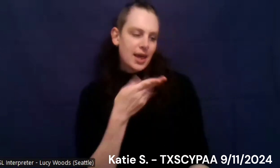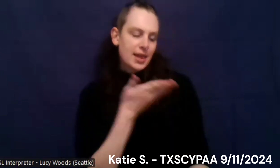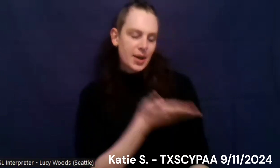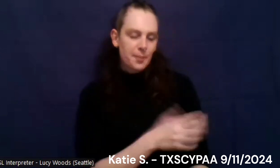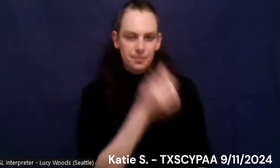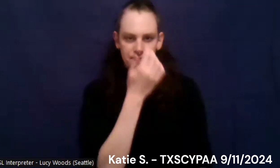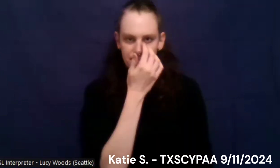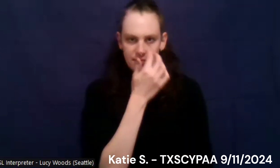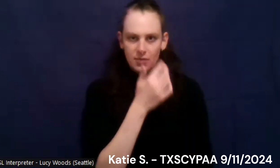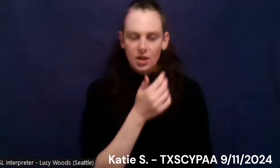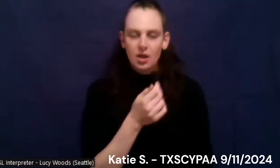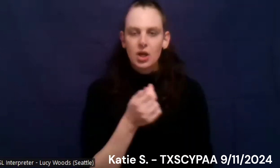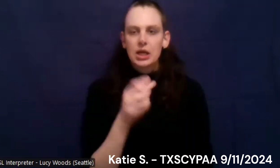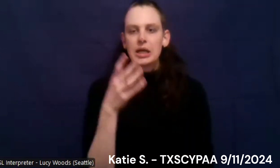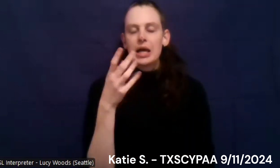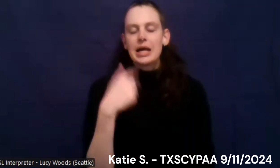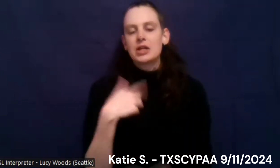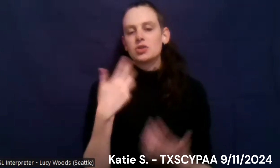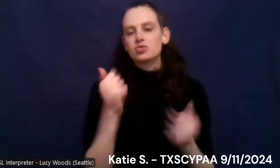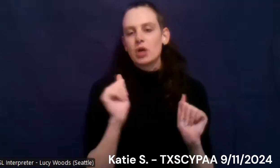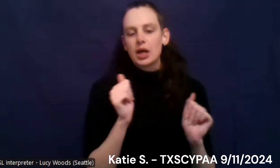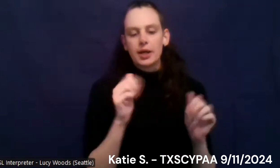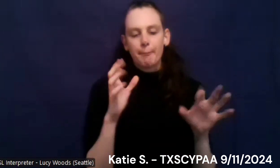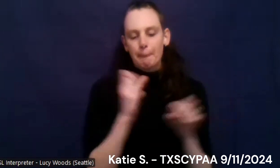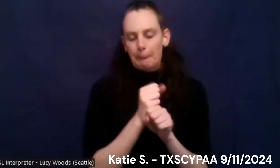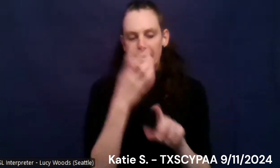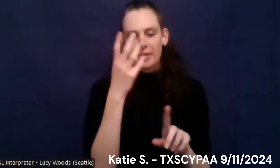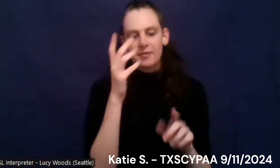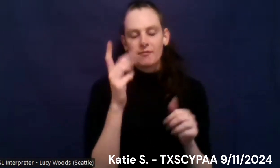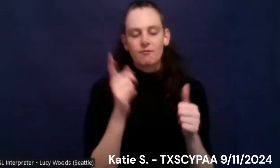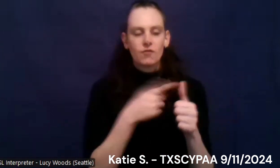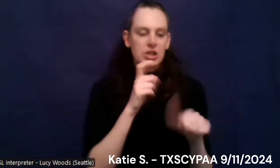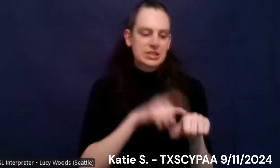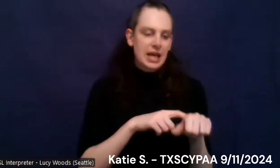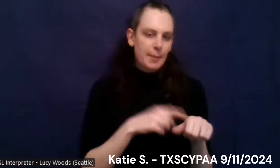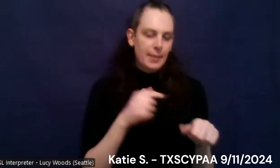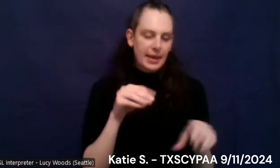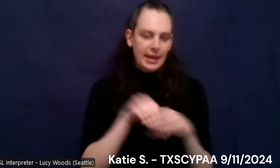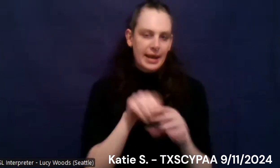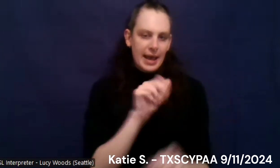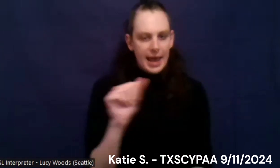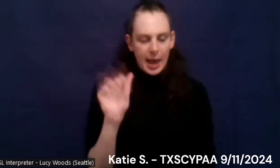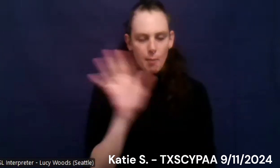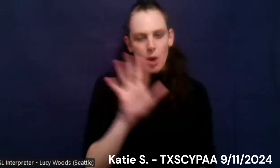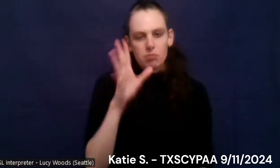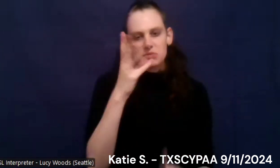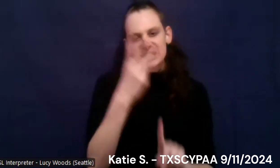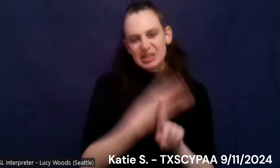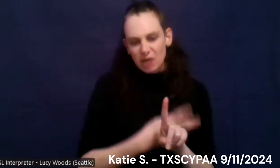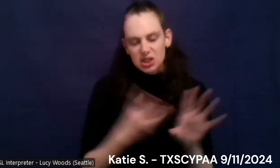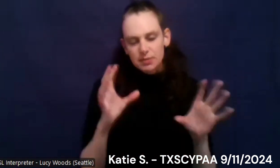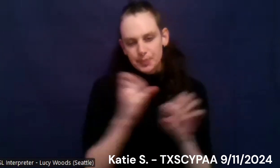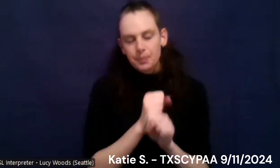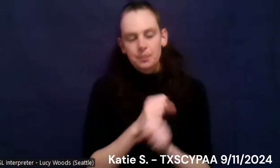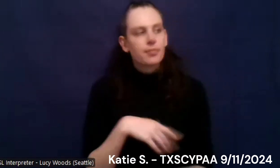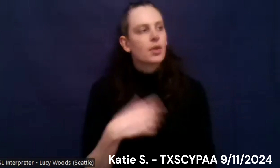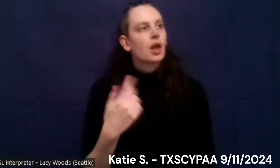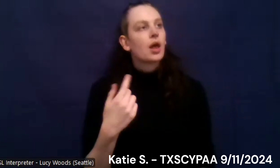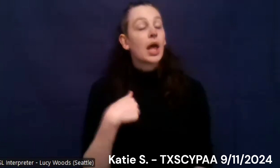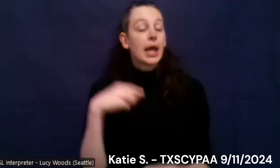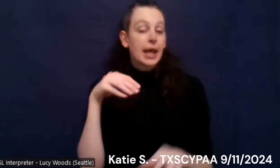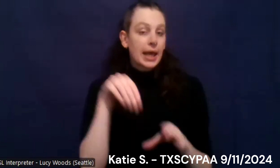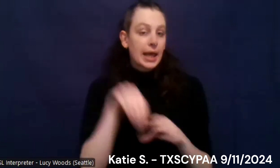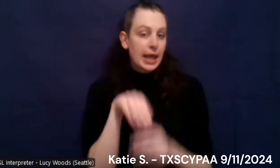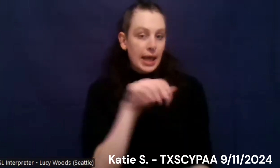up the 6 months that I was in AA for the first time to this. I came into the meeting and I remember hearing somebody talk